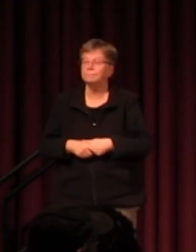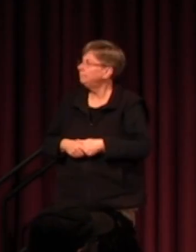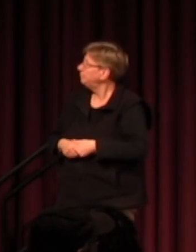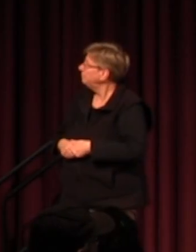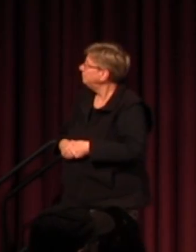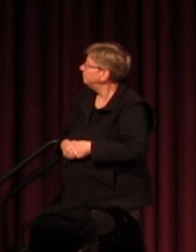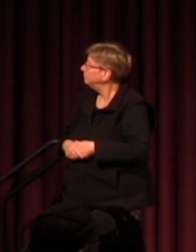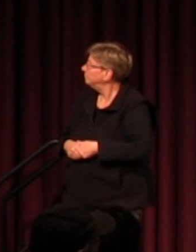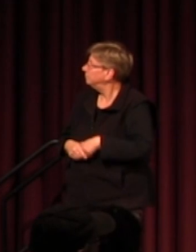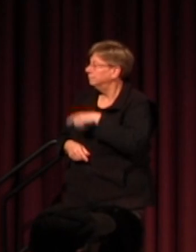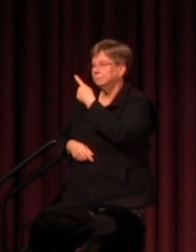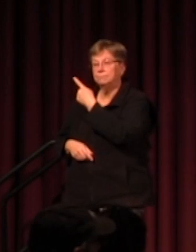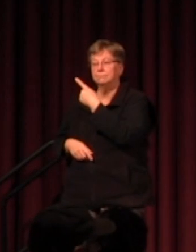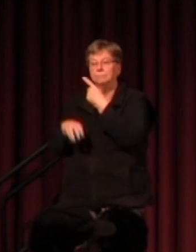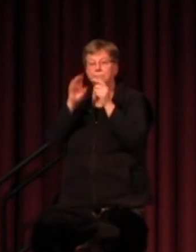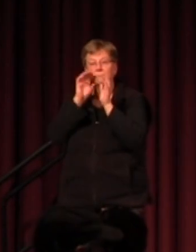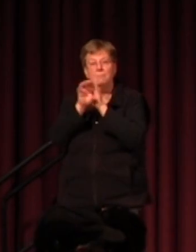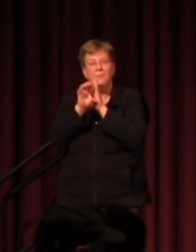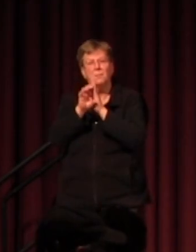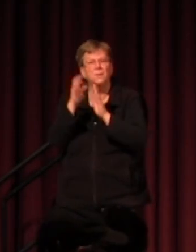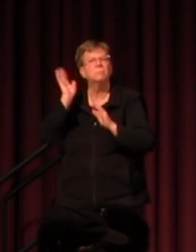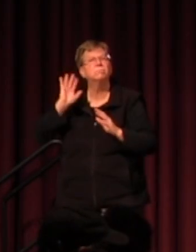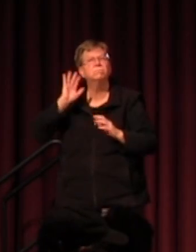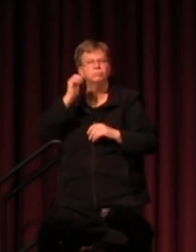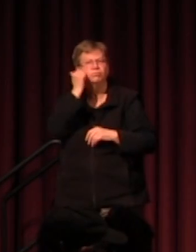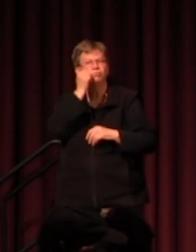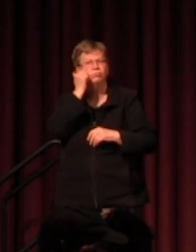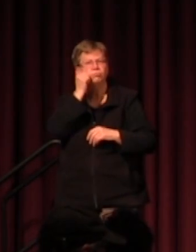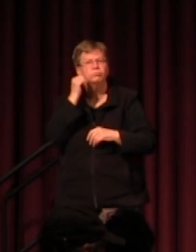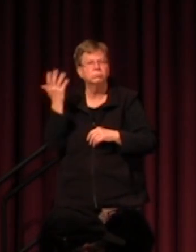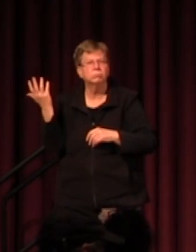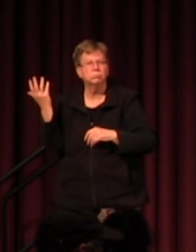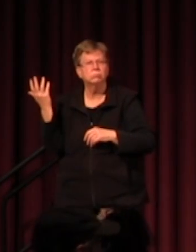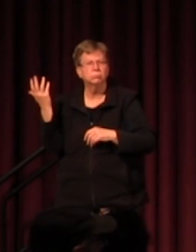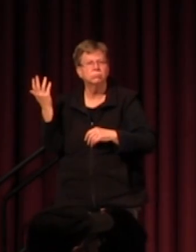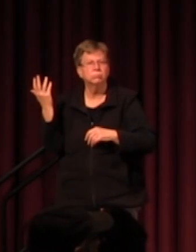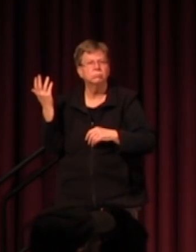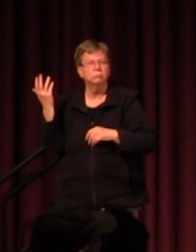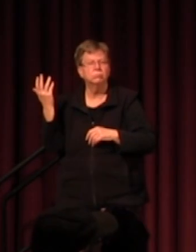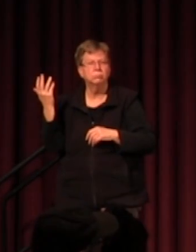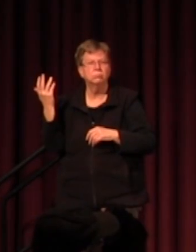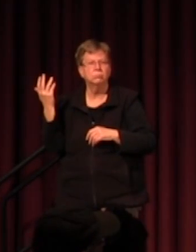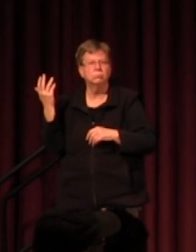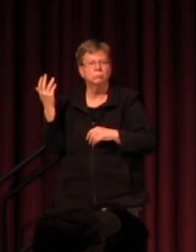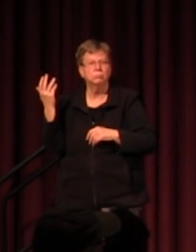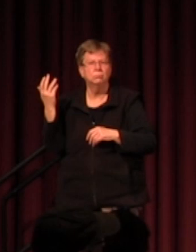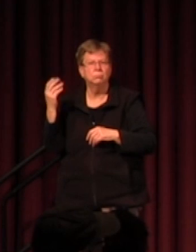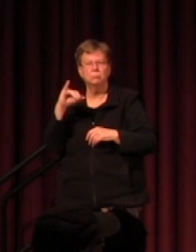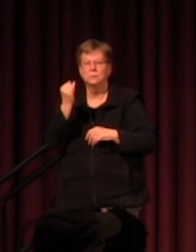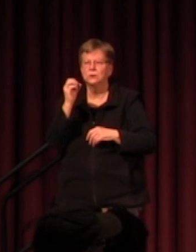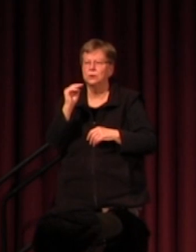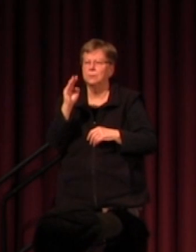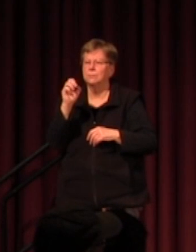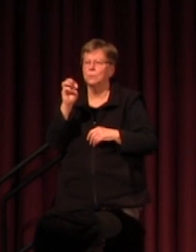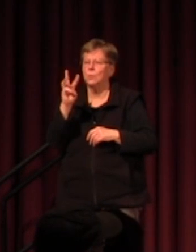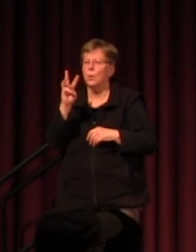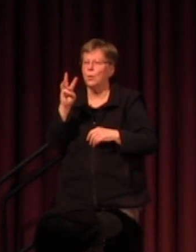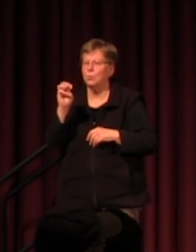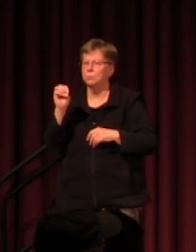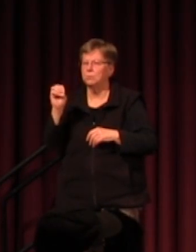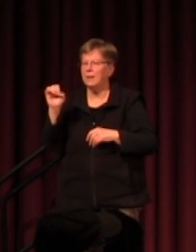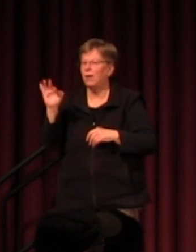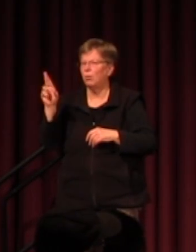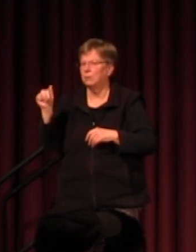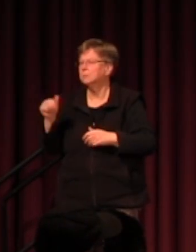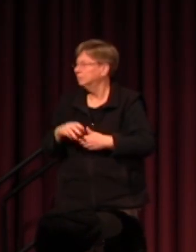So this is an image that was pretty common in what we typically refer to as the Jim Crow era in the United States.